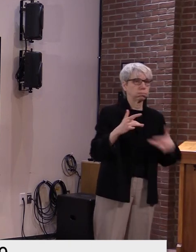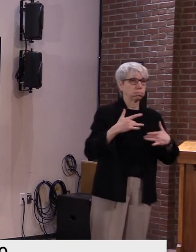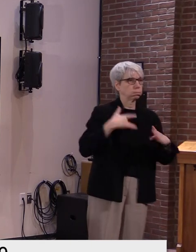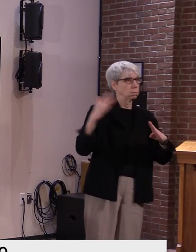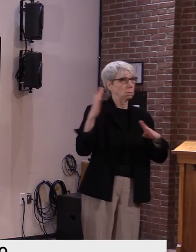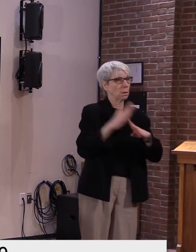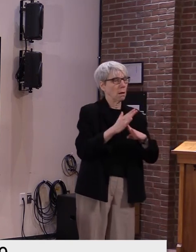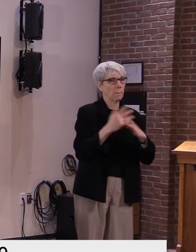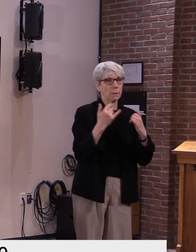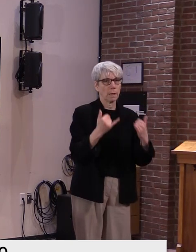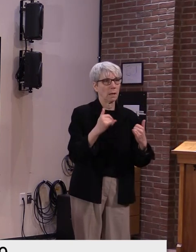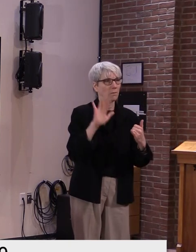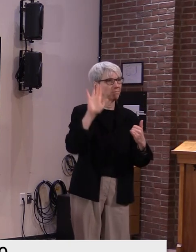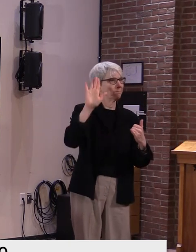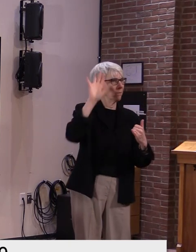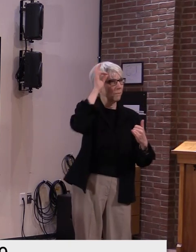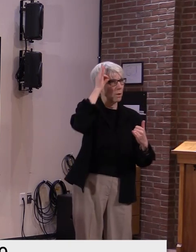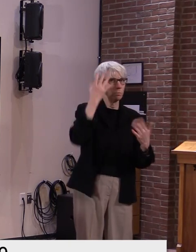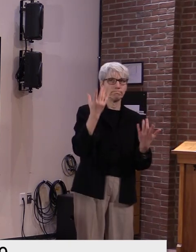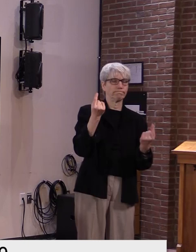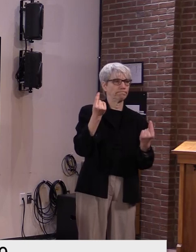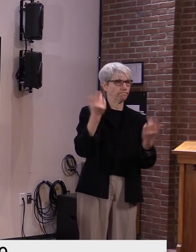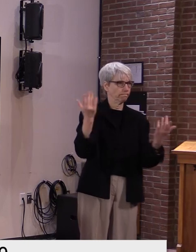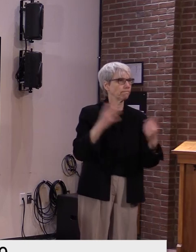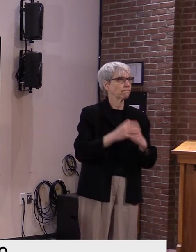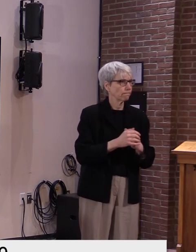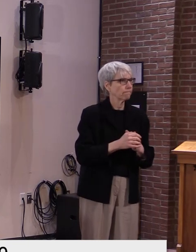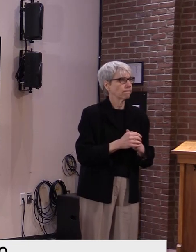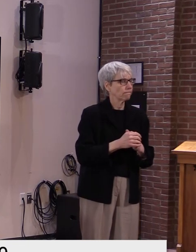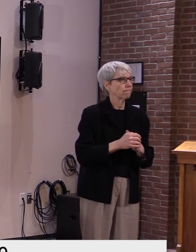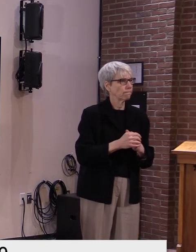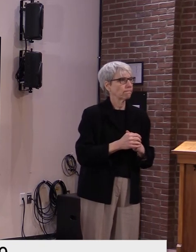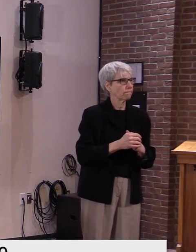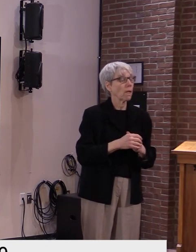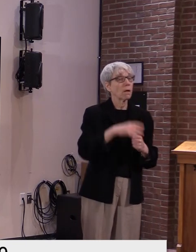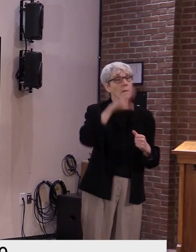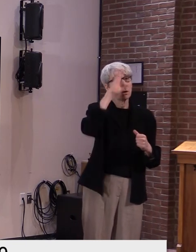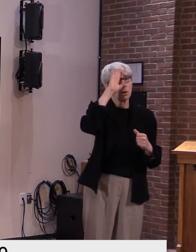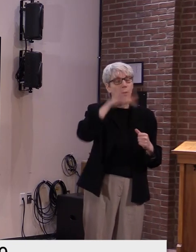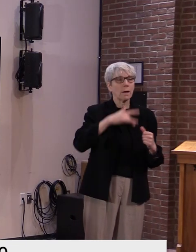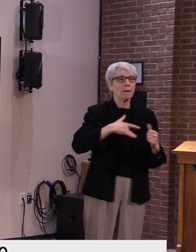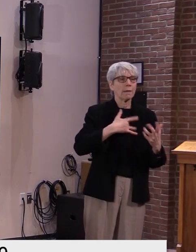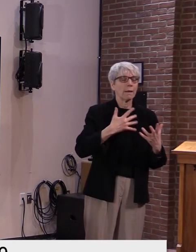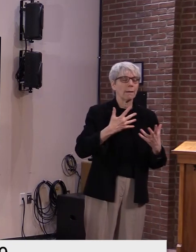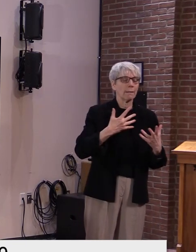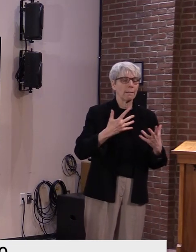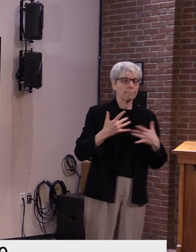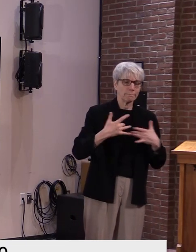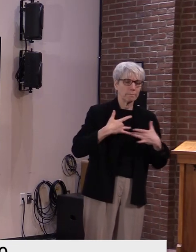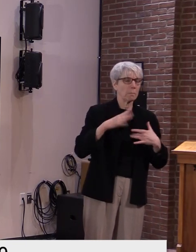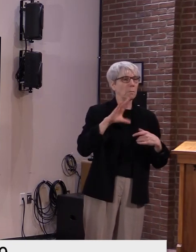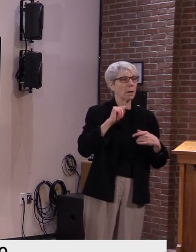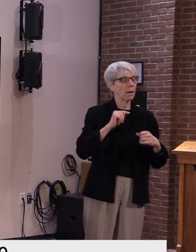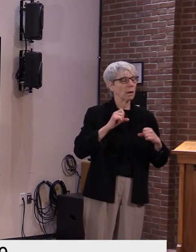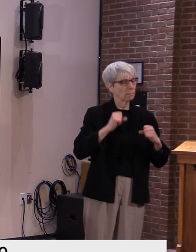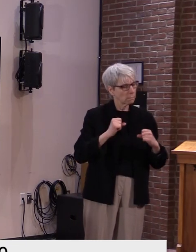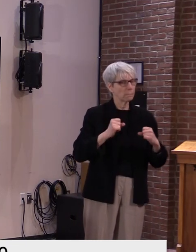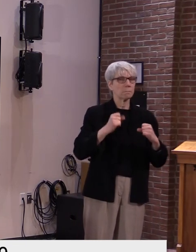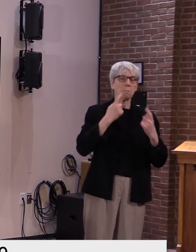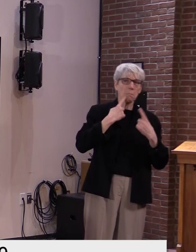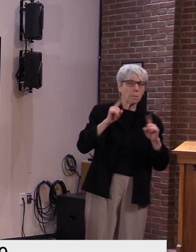and as well, you know, I'm encouraged at the same time seeing this bipartisan